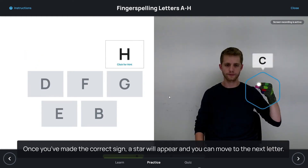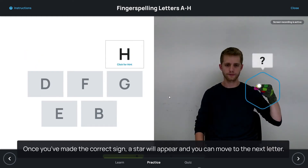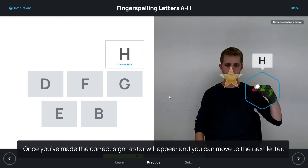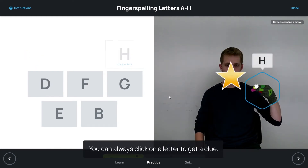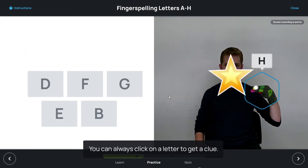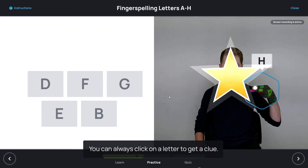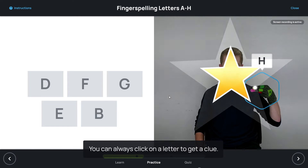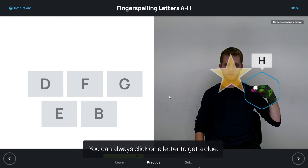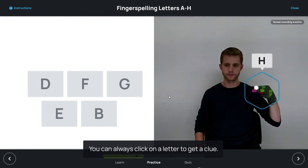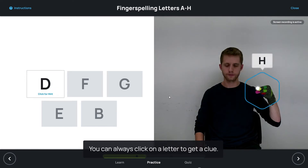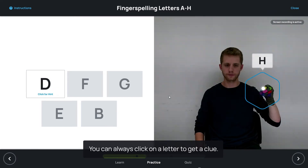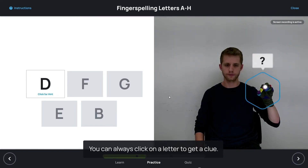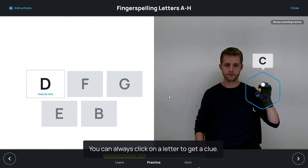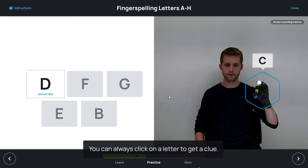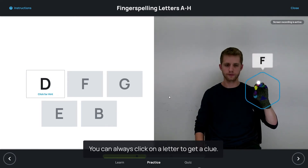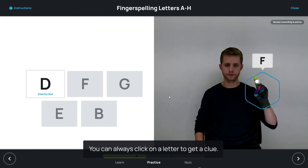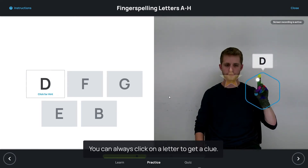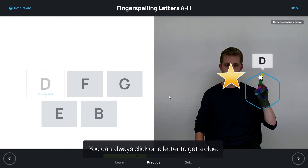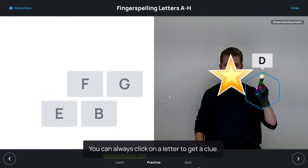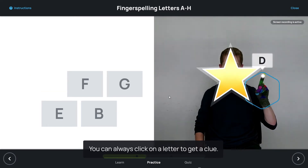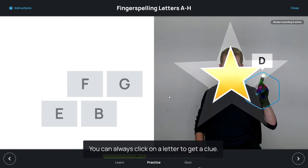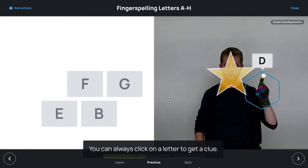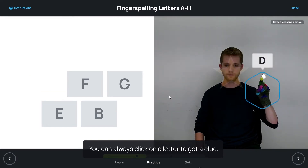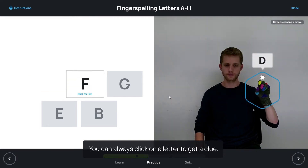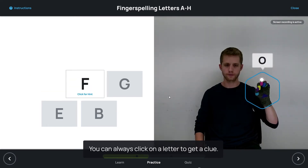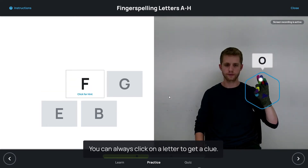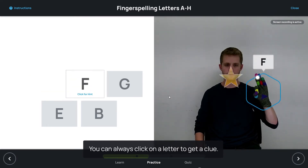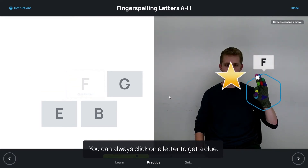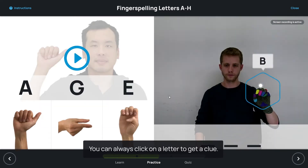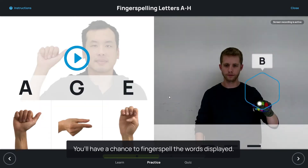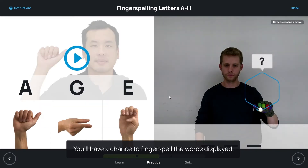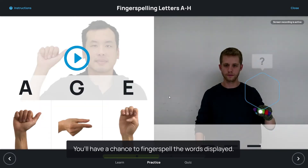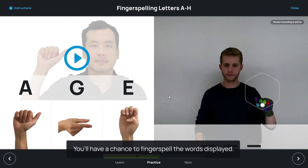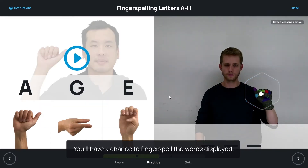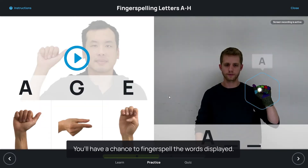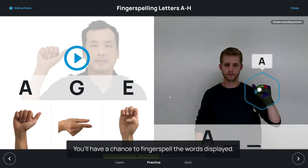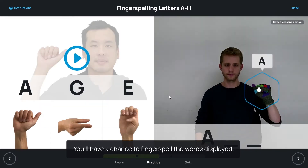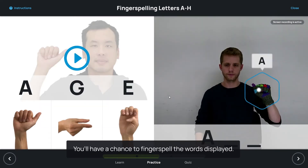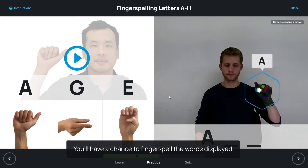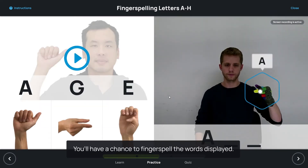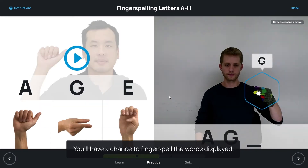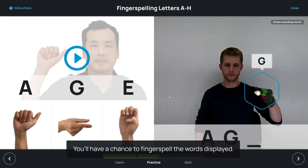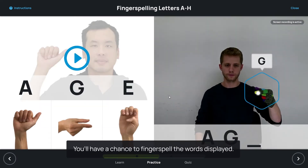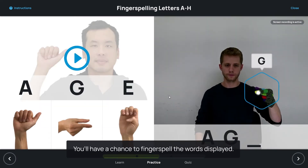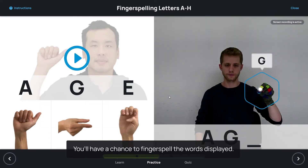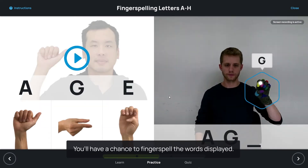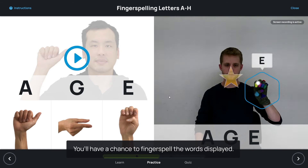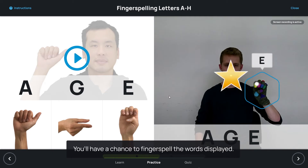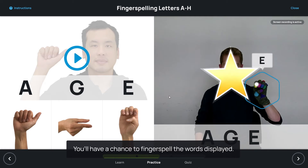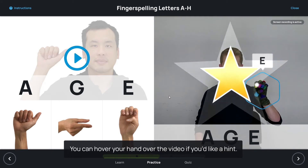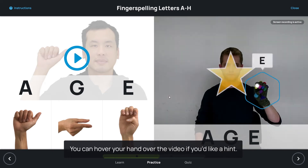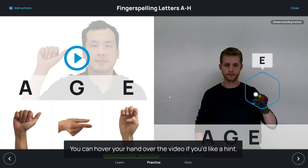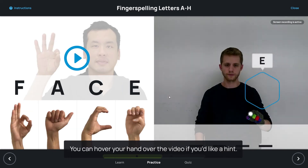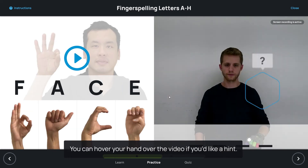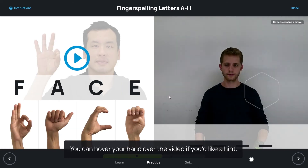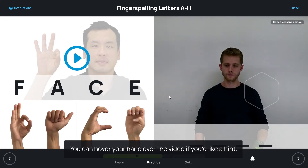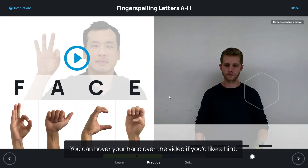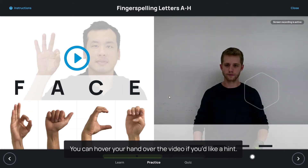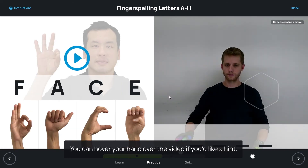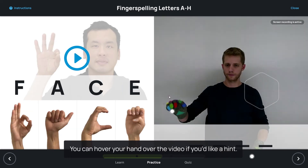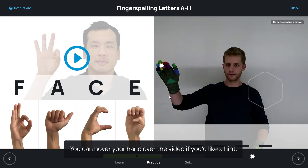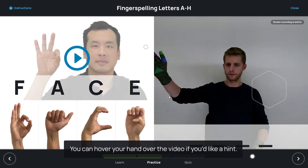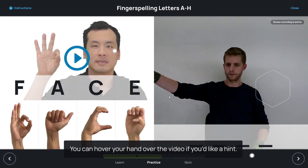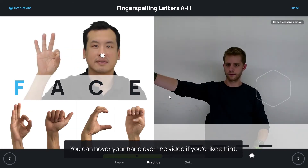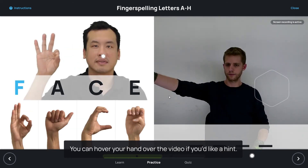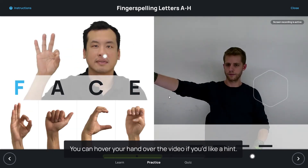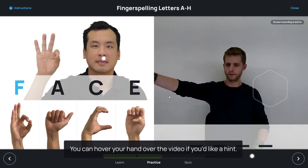next letter. You can always click on a letter to get a clue. You'll have a chance to fingerspell the words displayed. You can hover